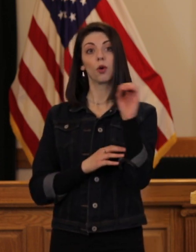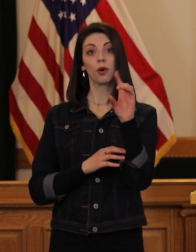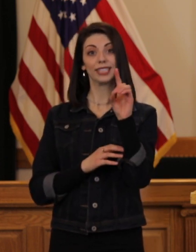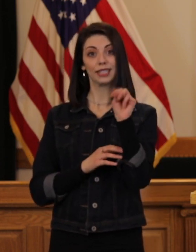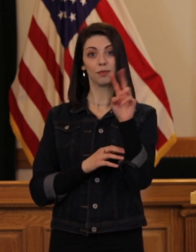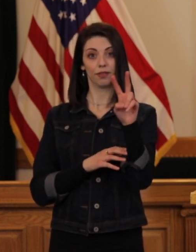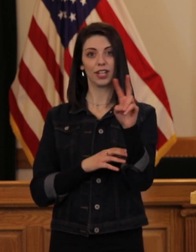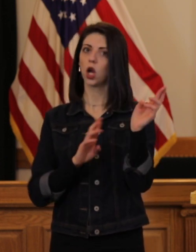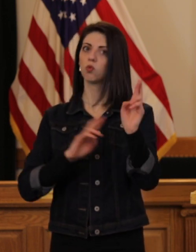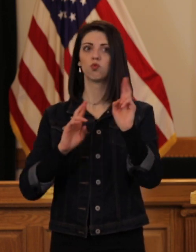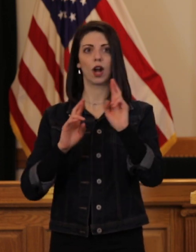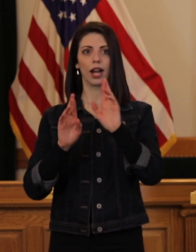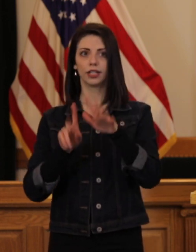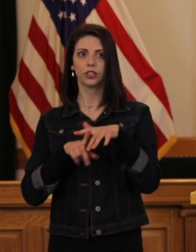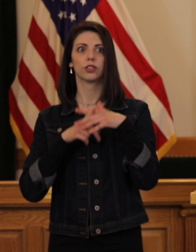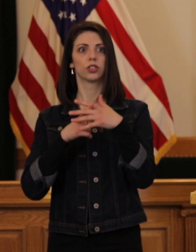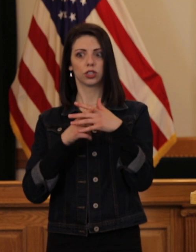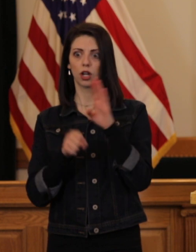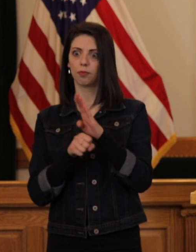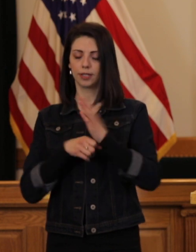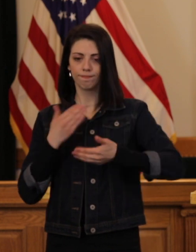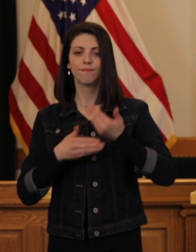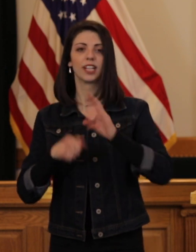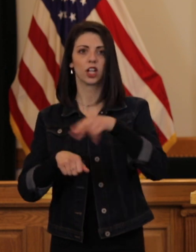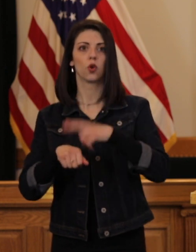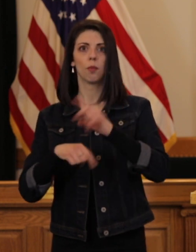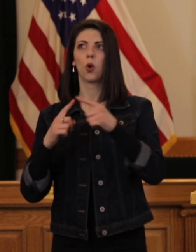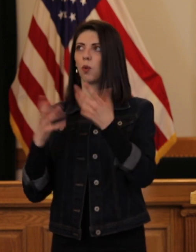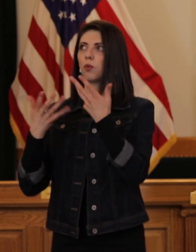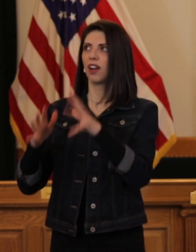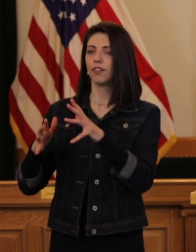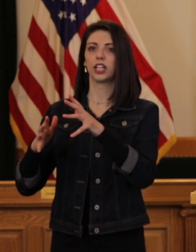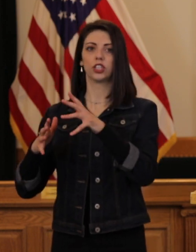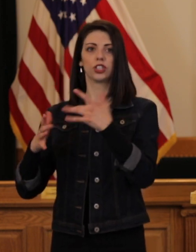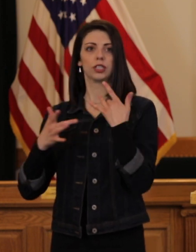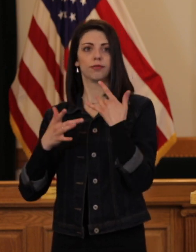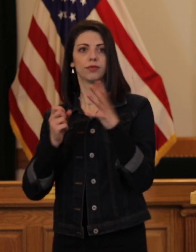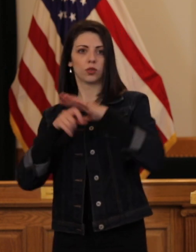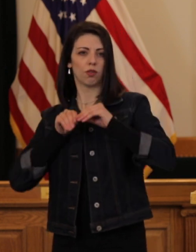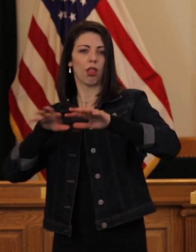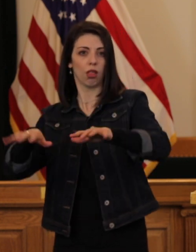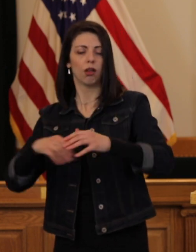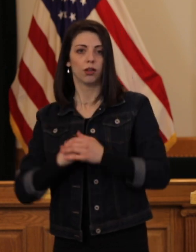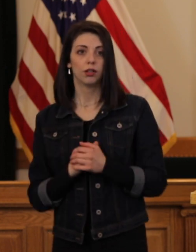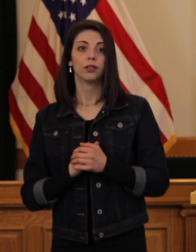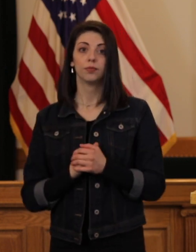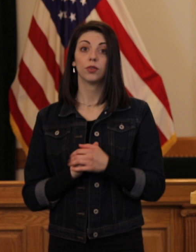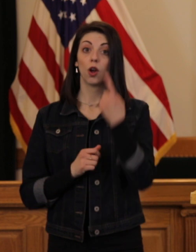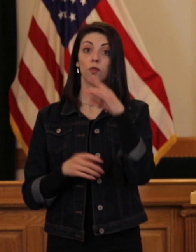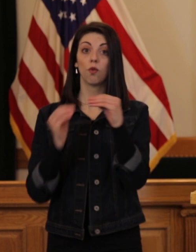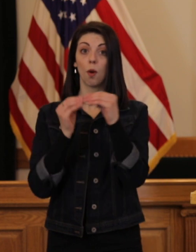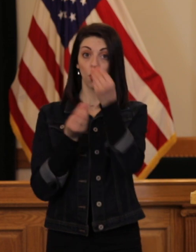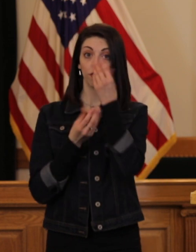for business when this pandemic passes, and we look forward to seeing our customers in our offices very soon. For more information,